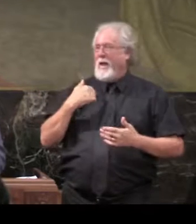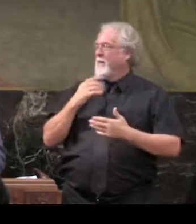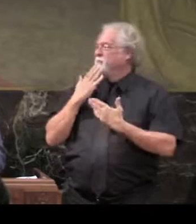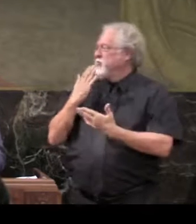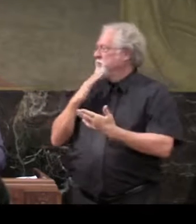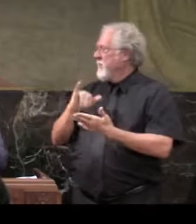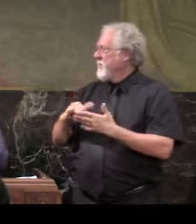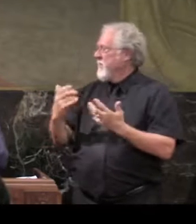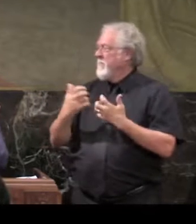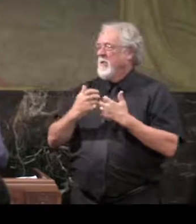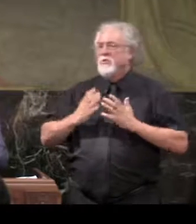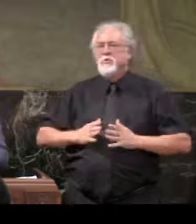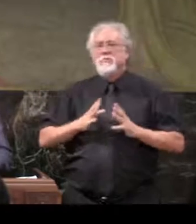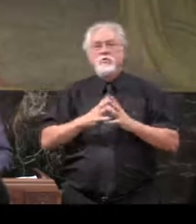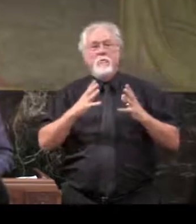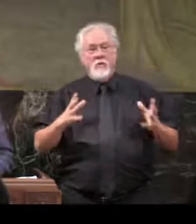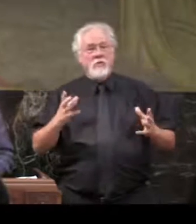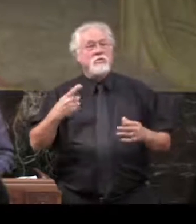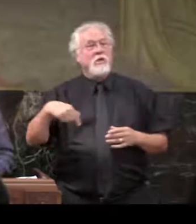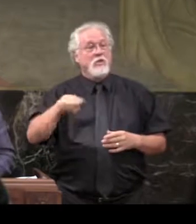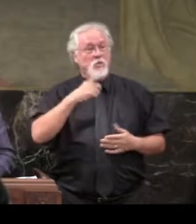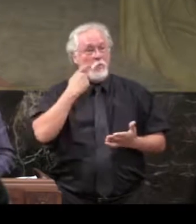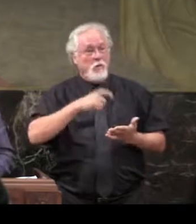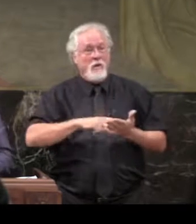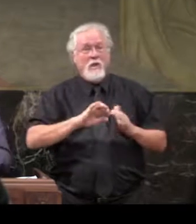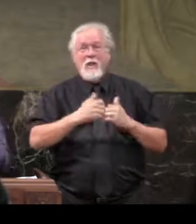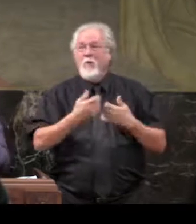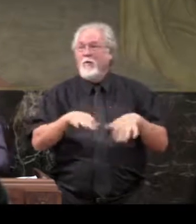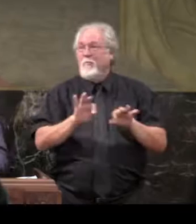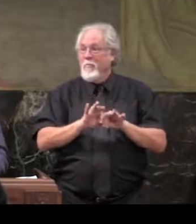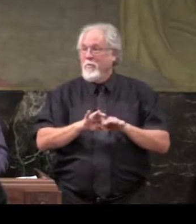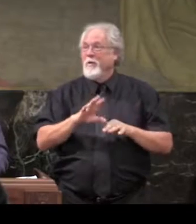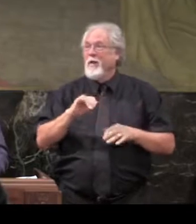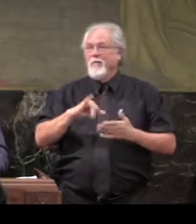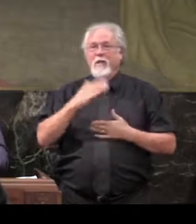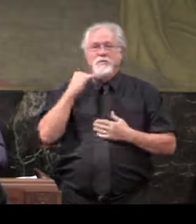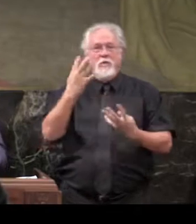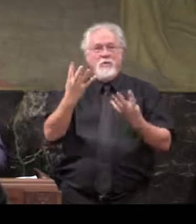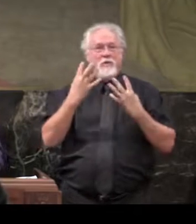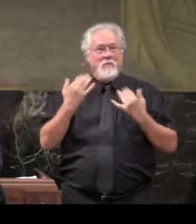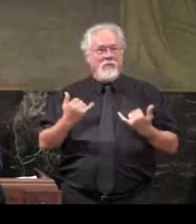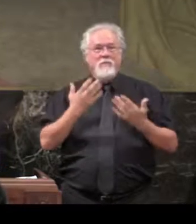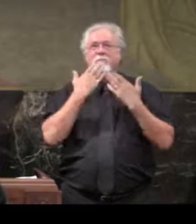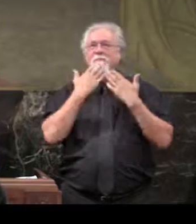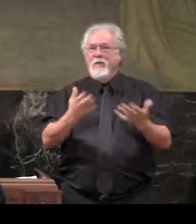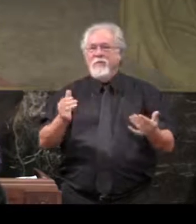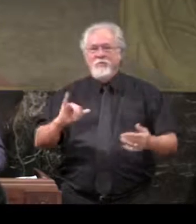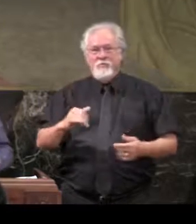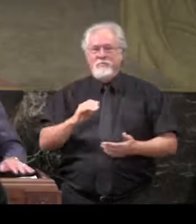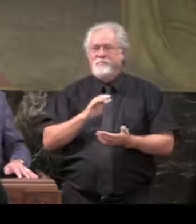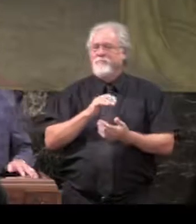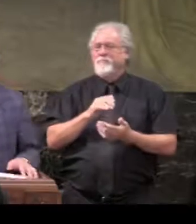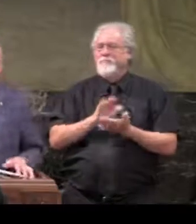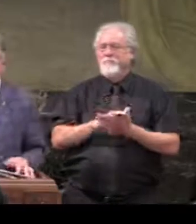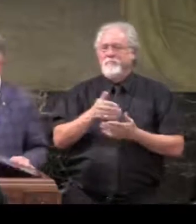so much. And I think you all recognize how important it is, and that's why you're here today. So thank you as well. God bless.